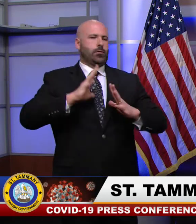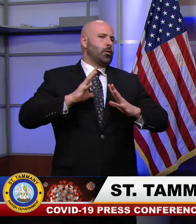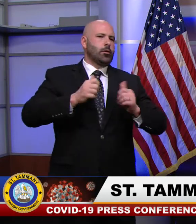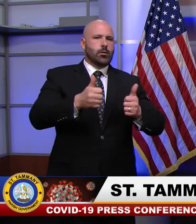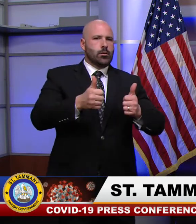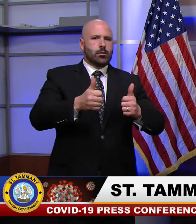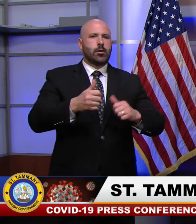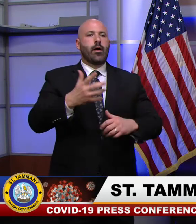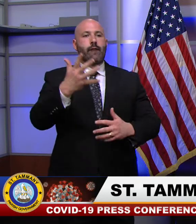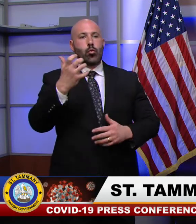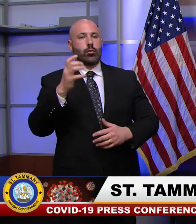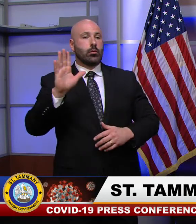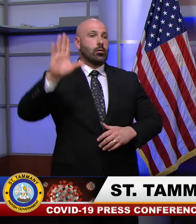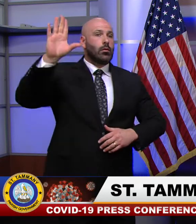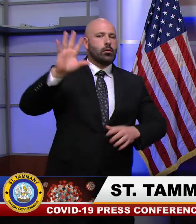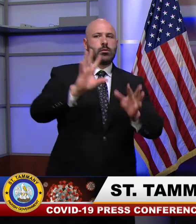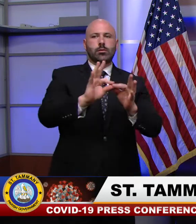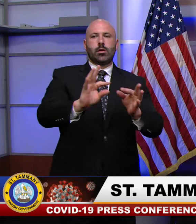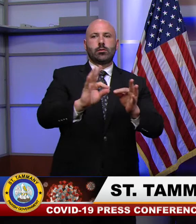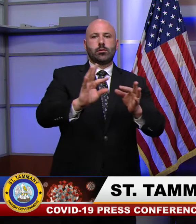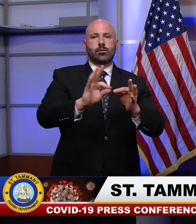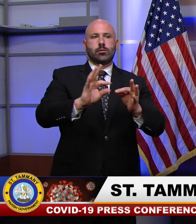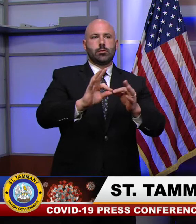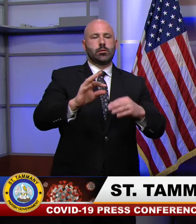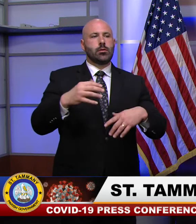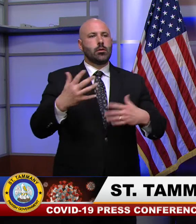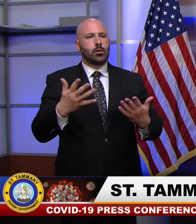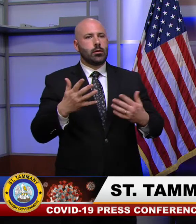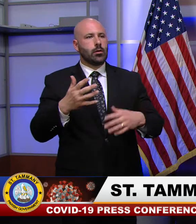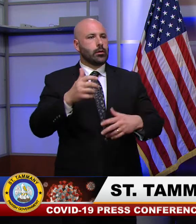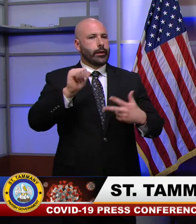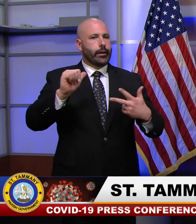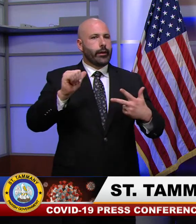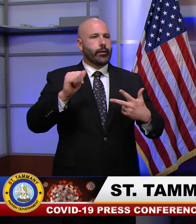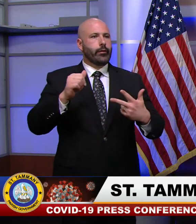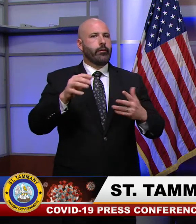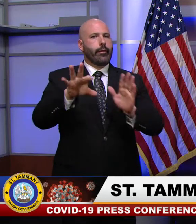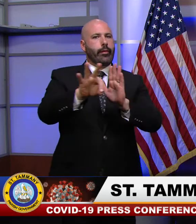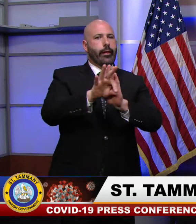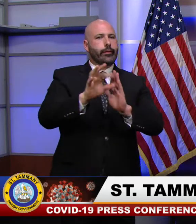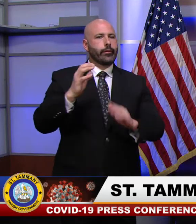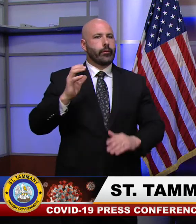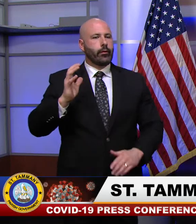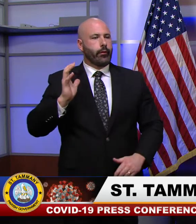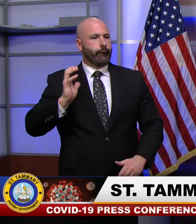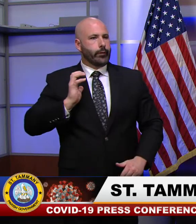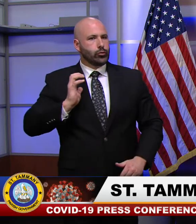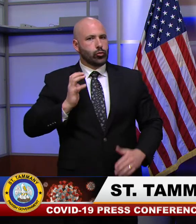to make a statement, if you don't have a question, particularly if there's any elected officials that want to make a statement.